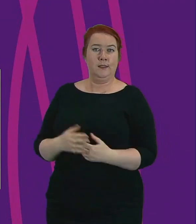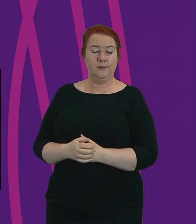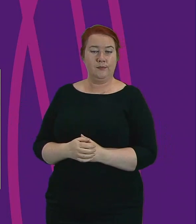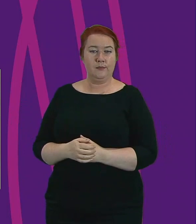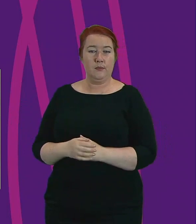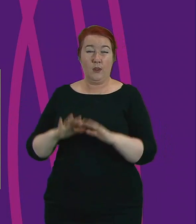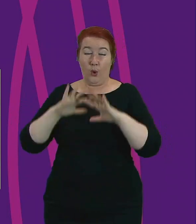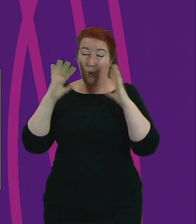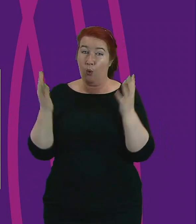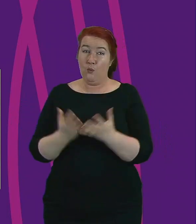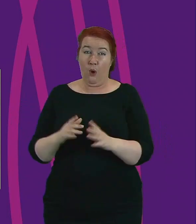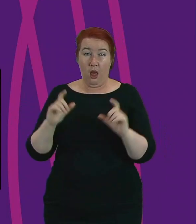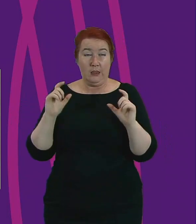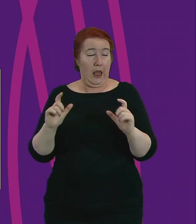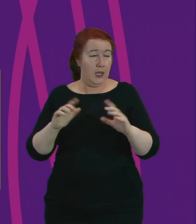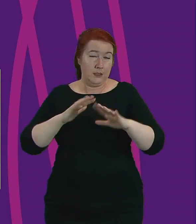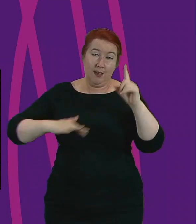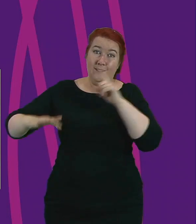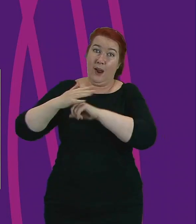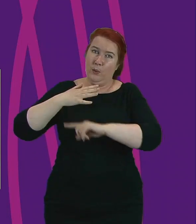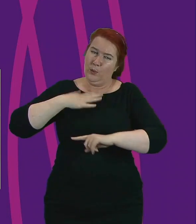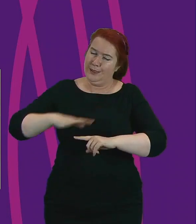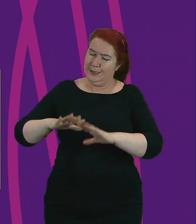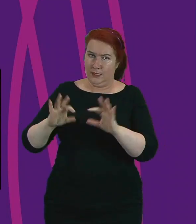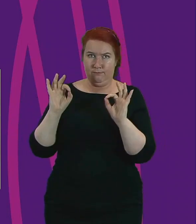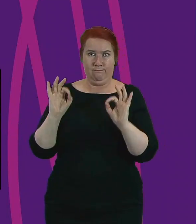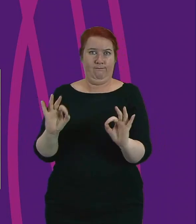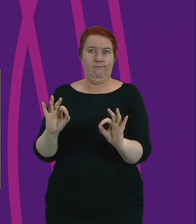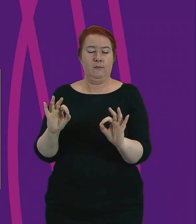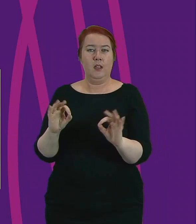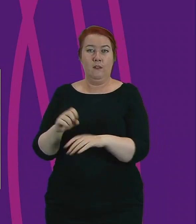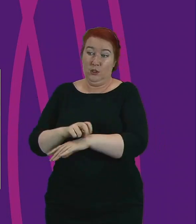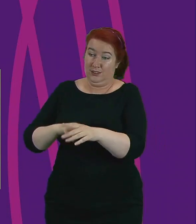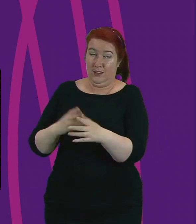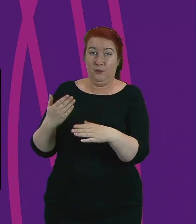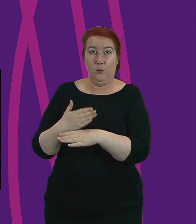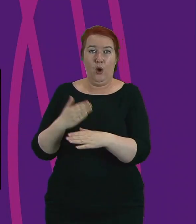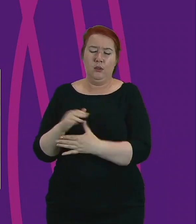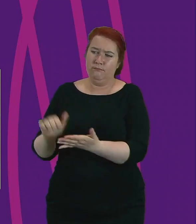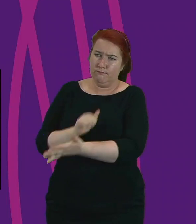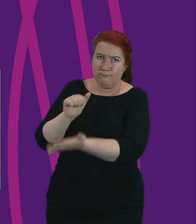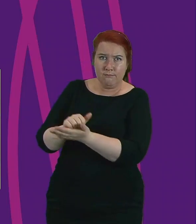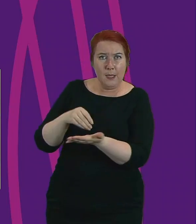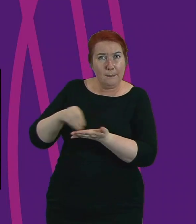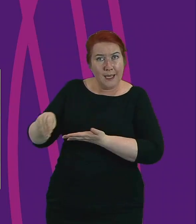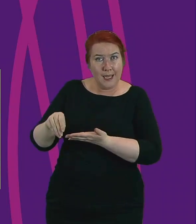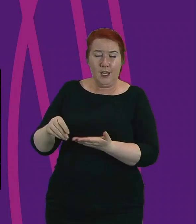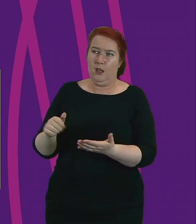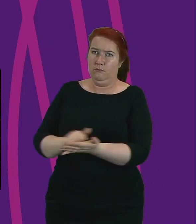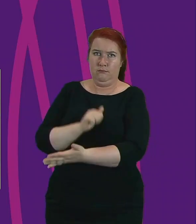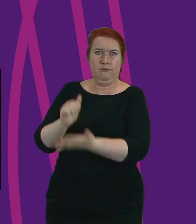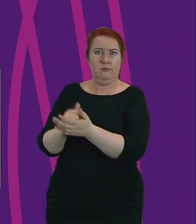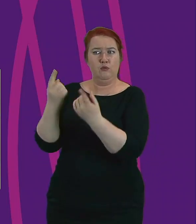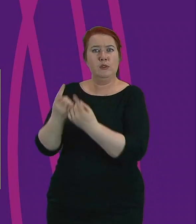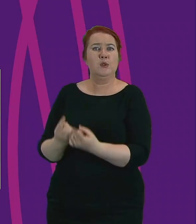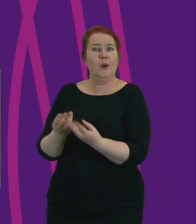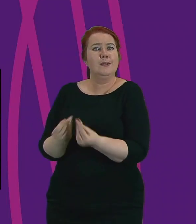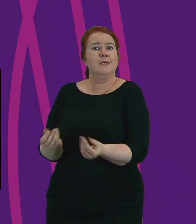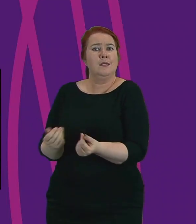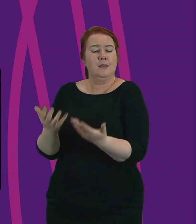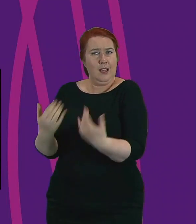for our world-class healthcare professionals to work in. And we need to make sure they are properly remunerated and properly resourced. And I want to